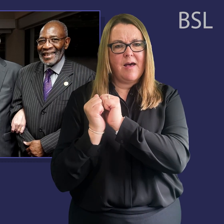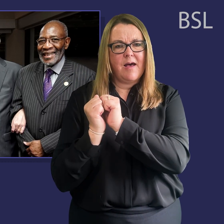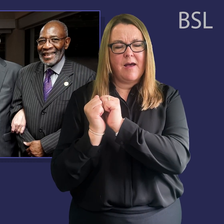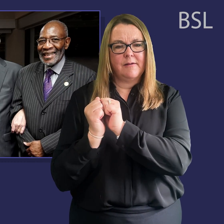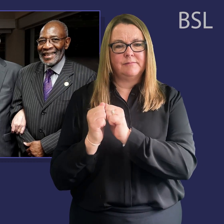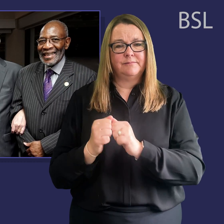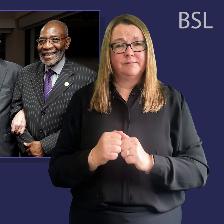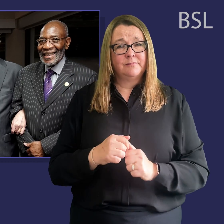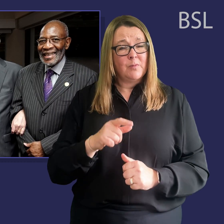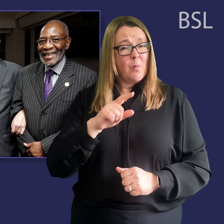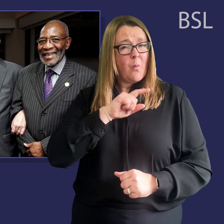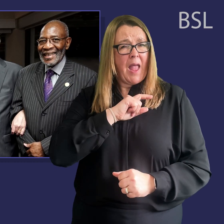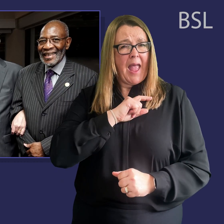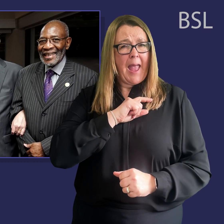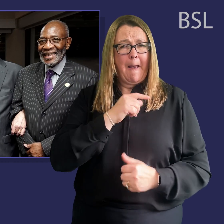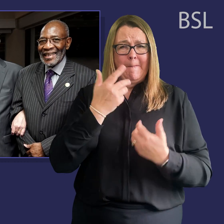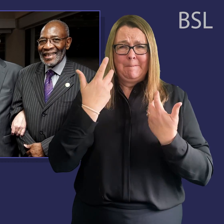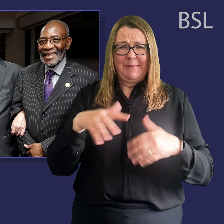spirit